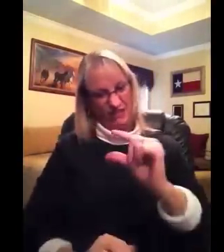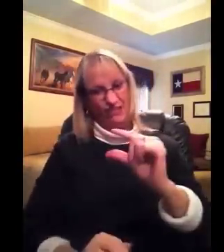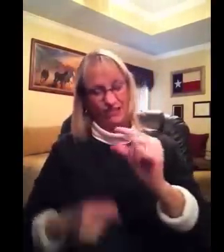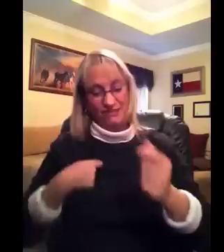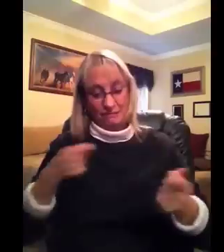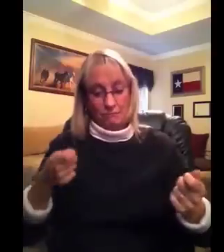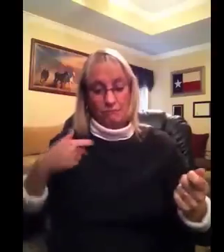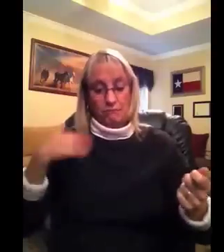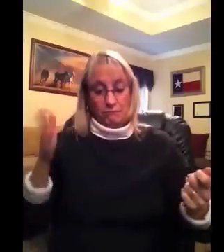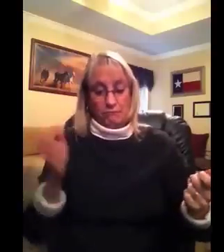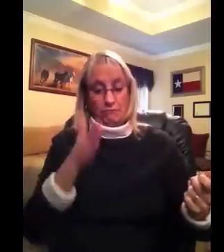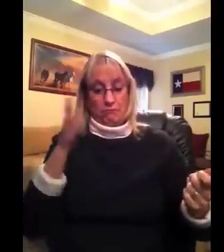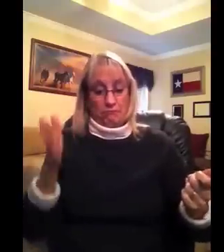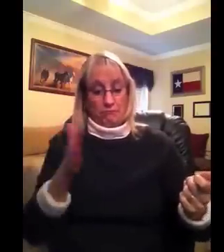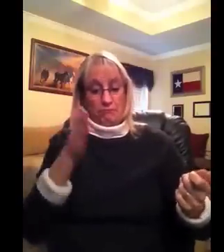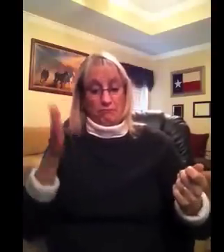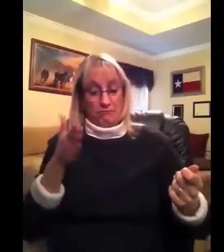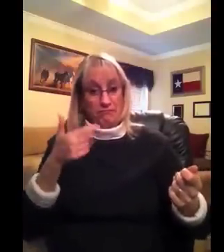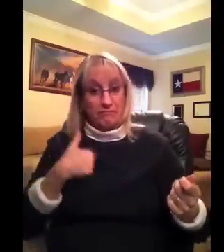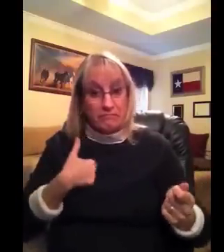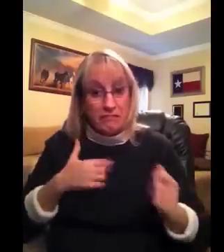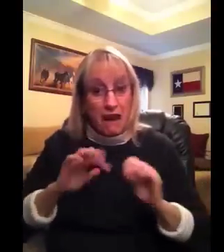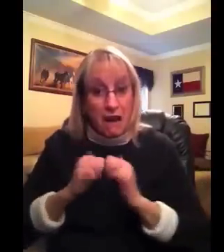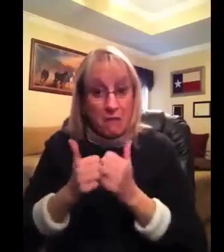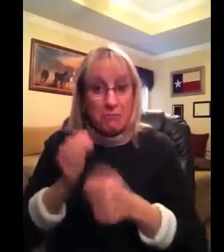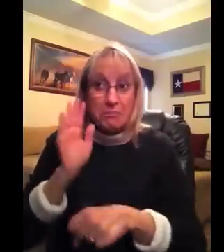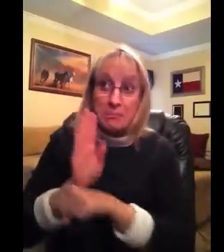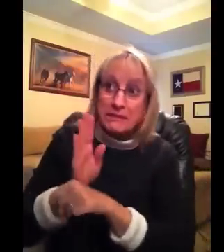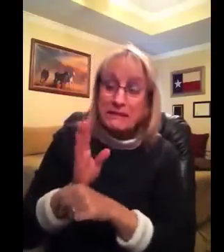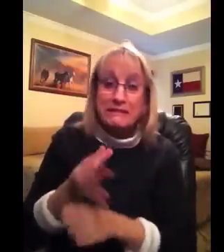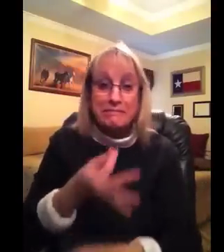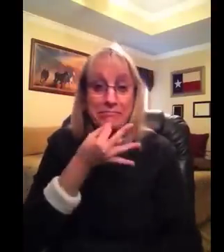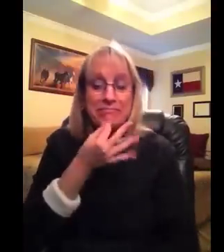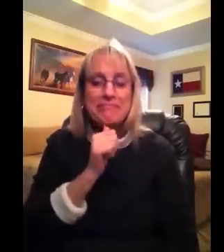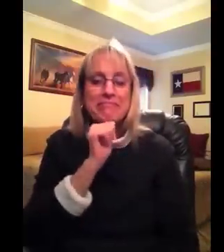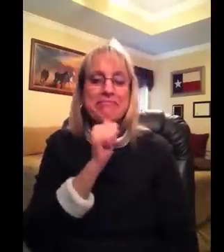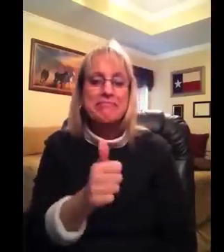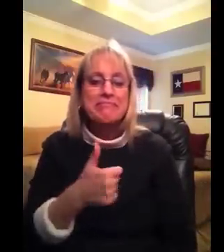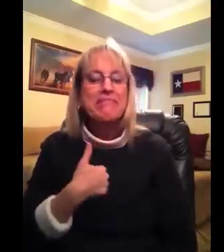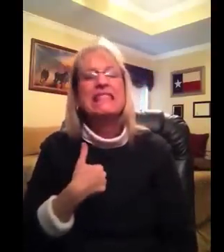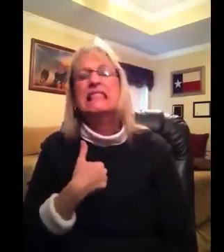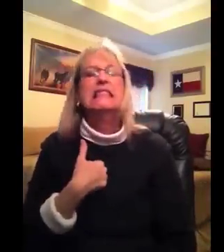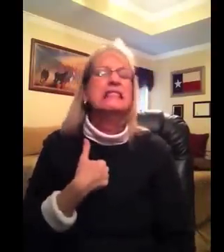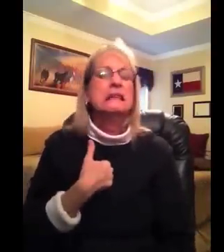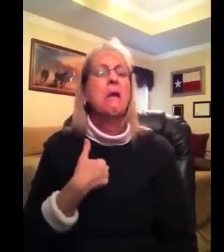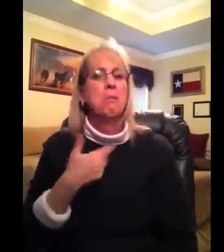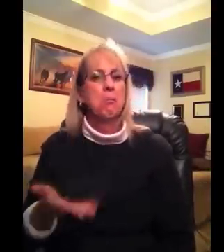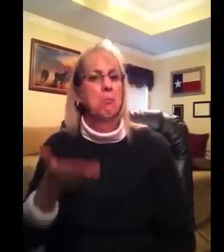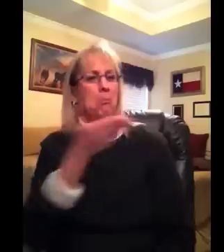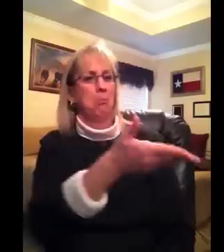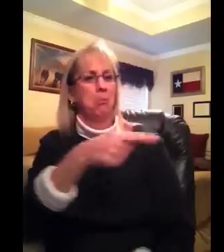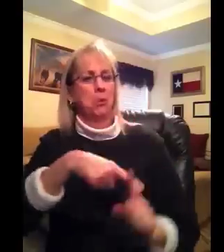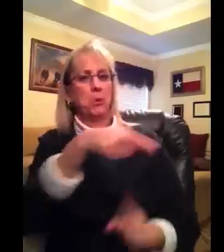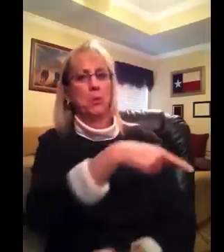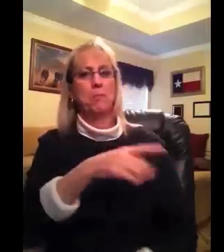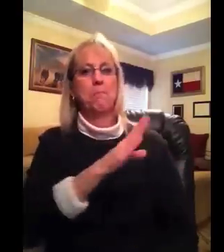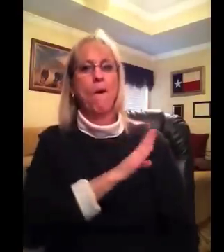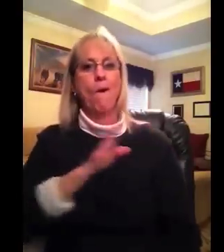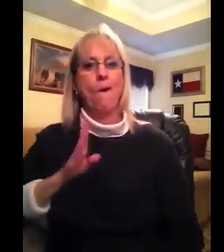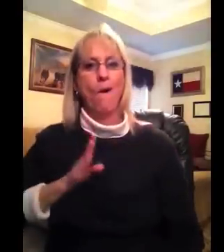status. Can you believe that form is about 30 pages long? I looked through it all, but I am not a